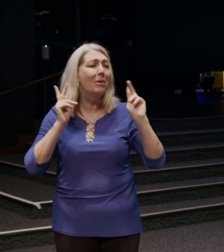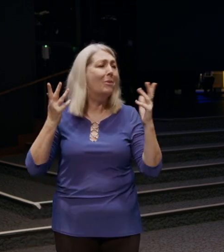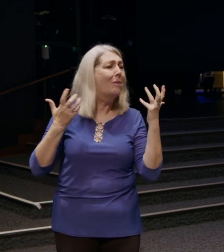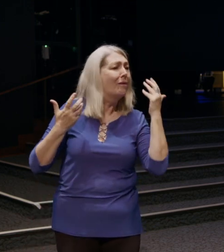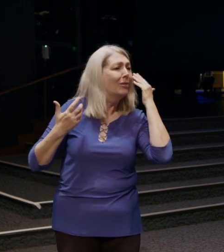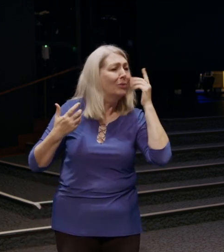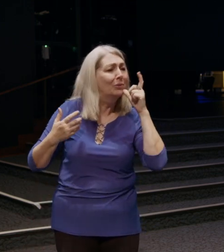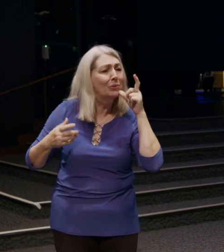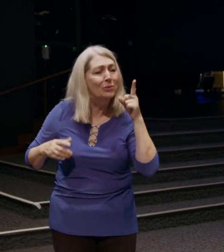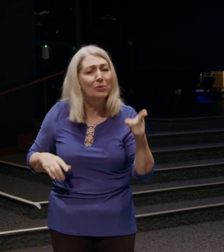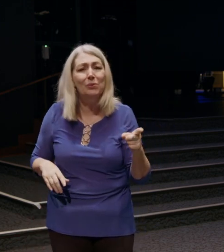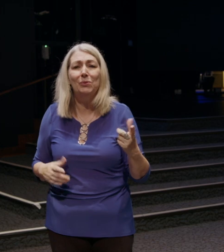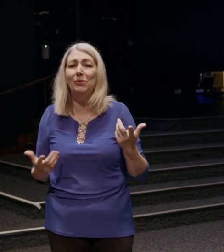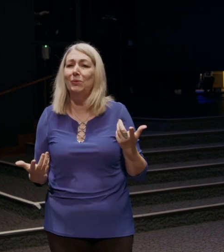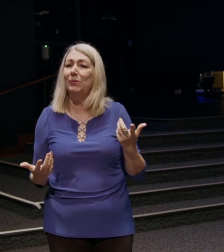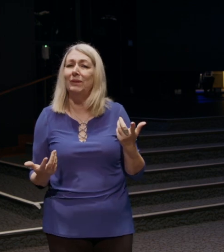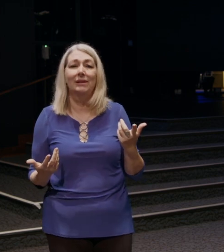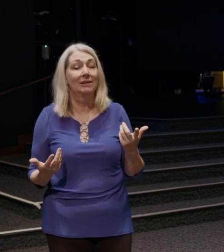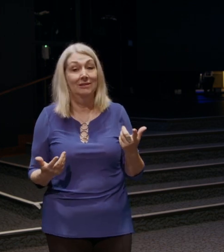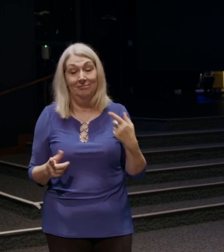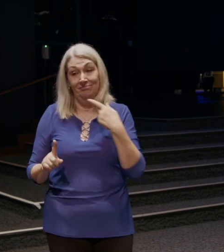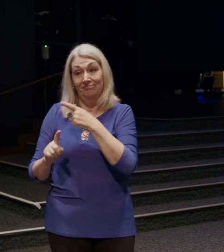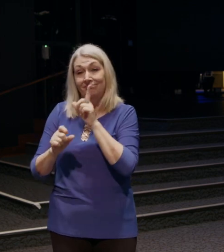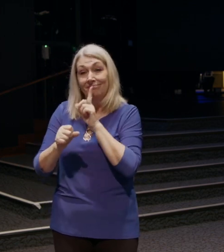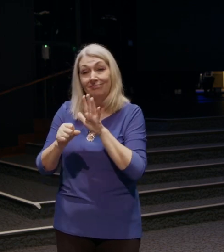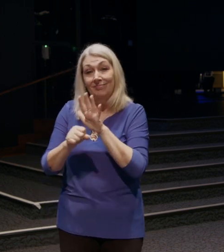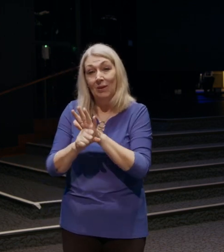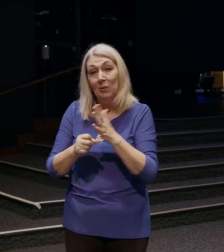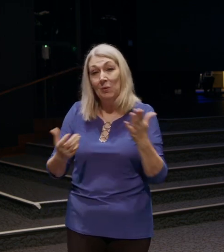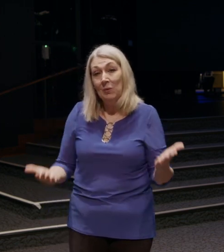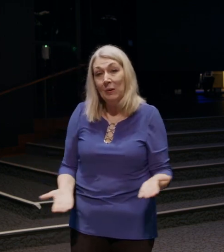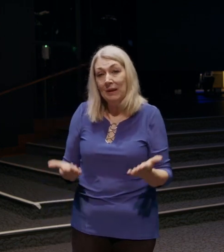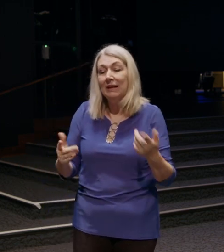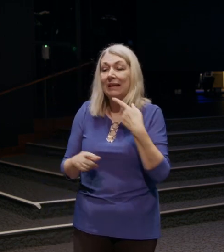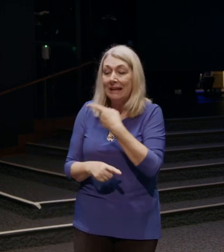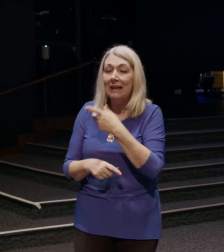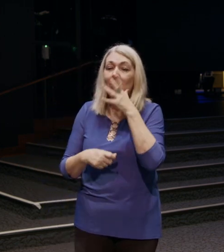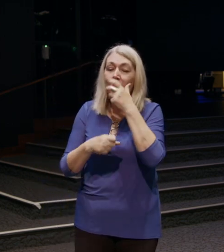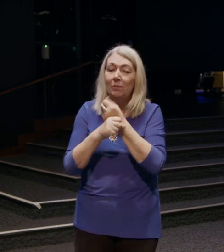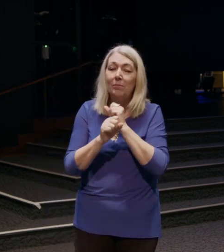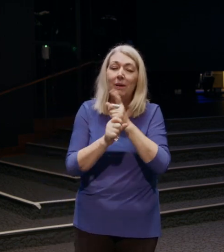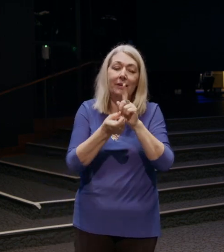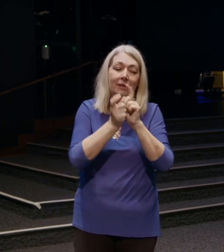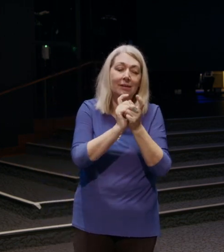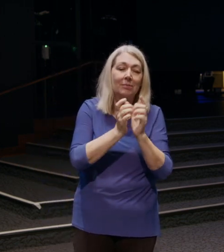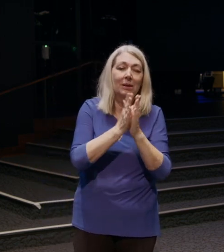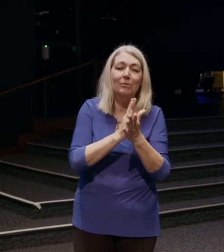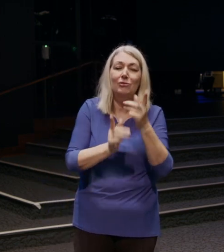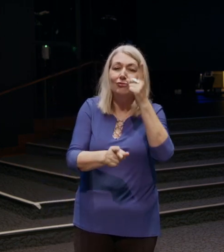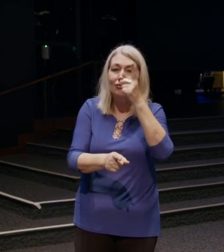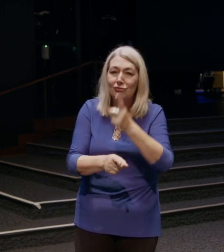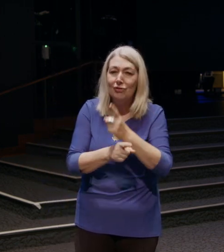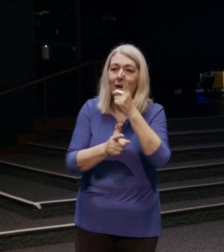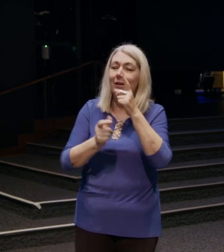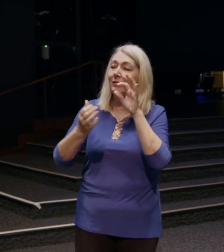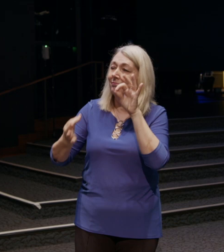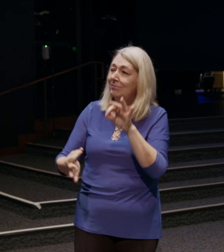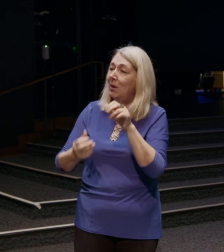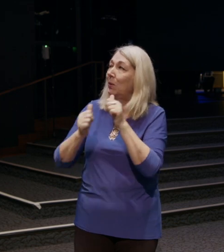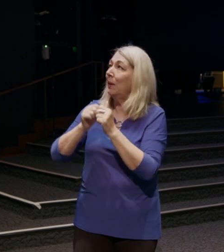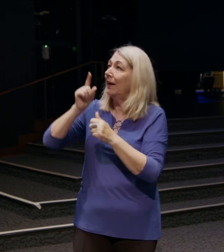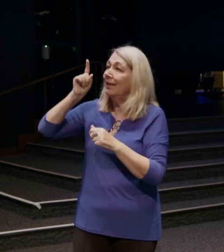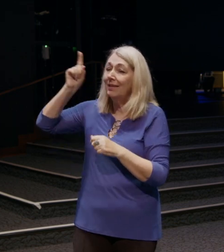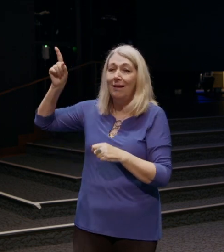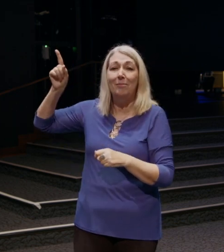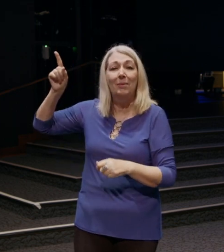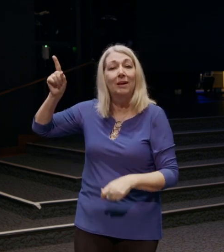he will, but here's what he has guaranteed to do. He will make you right with him. He will make it so